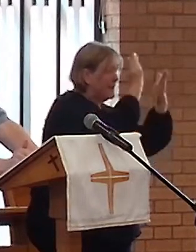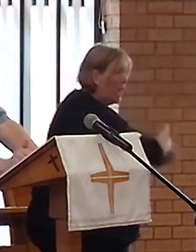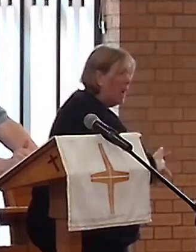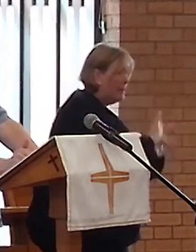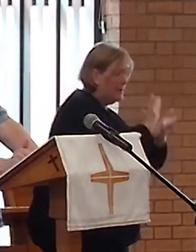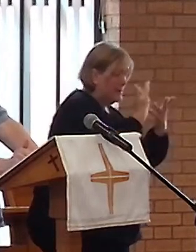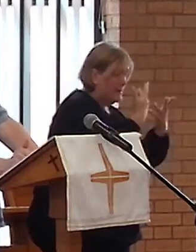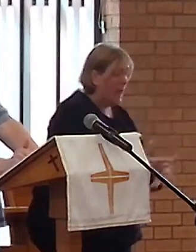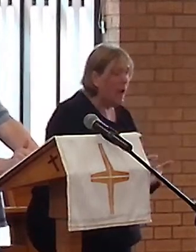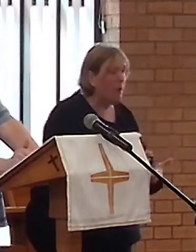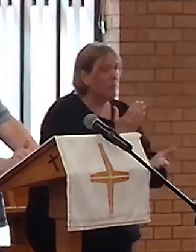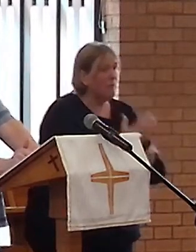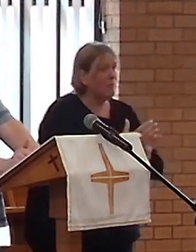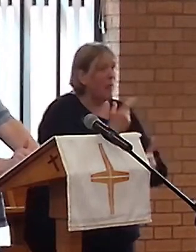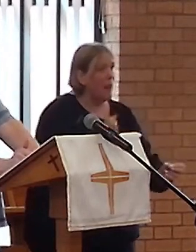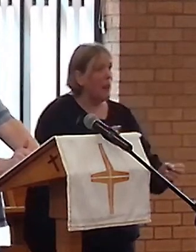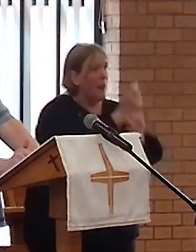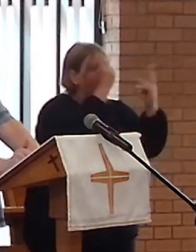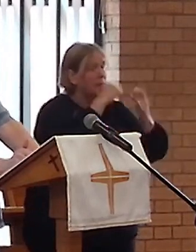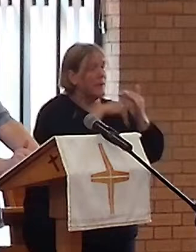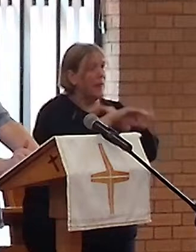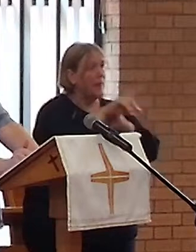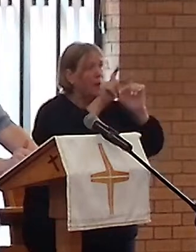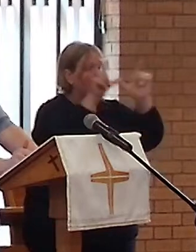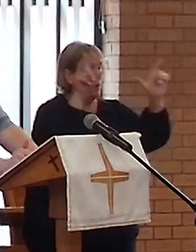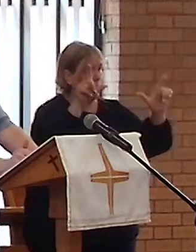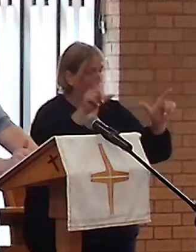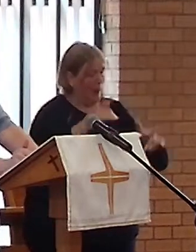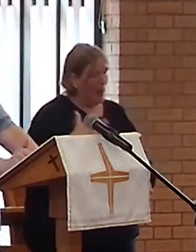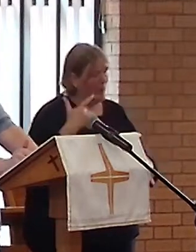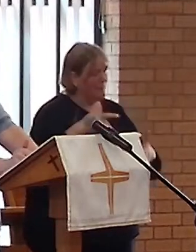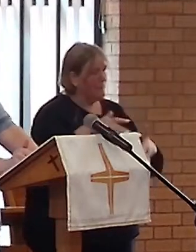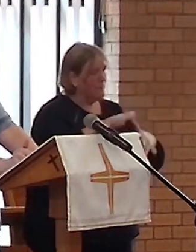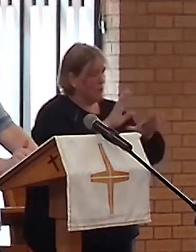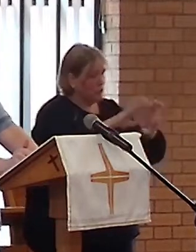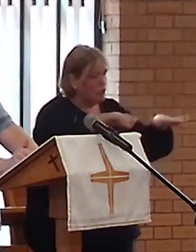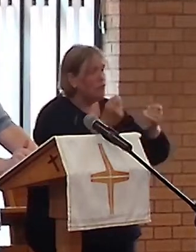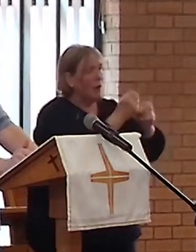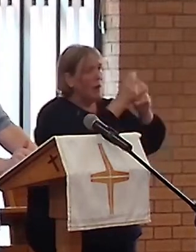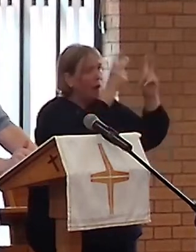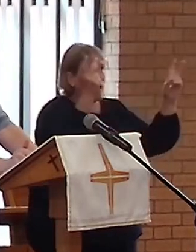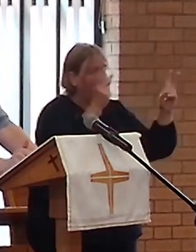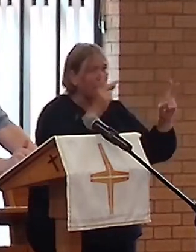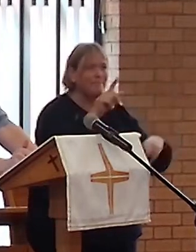Live as children of light and find out what pleases the Lord.